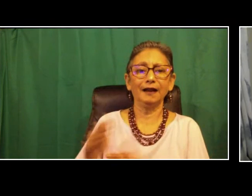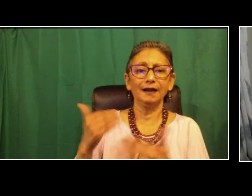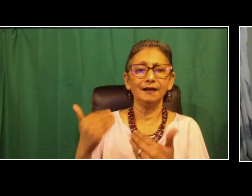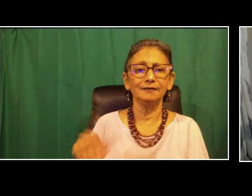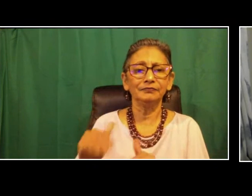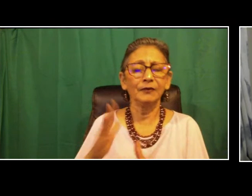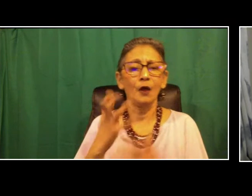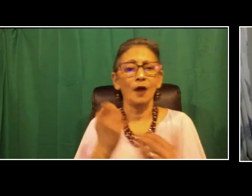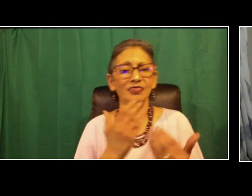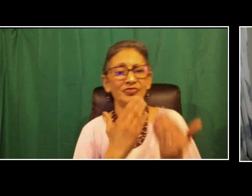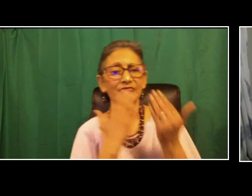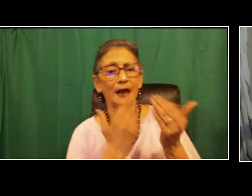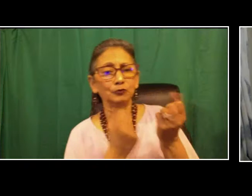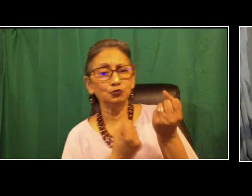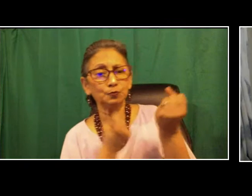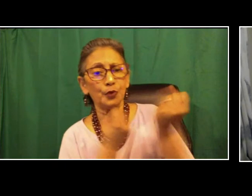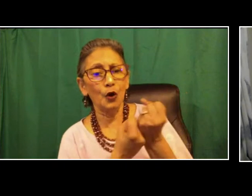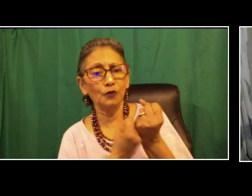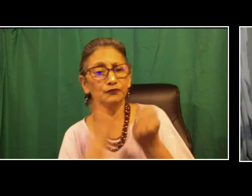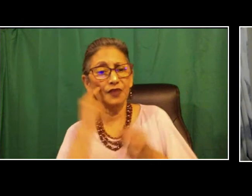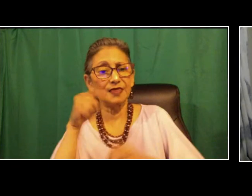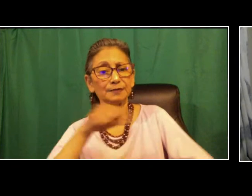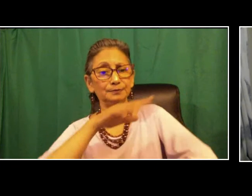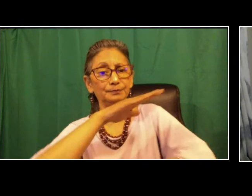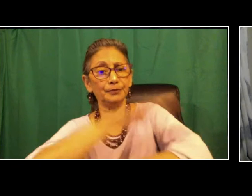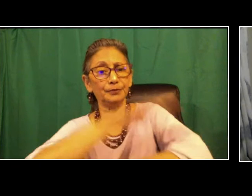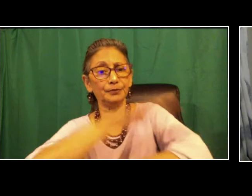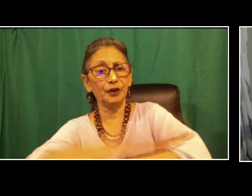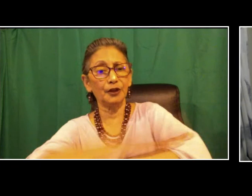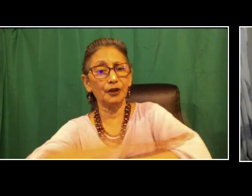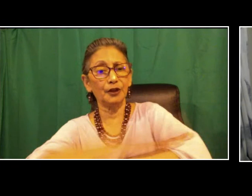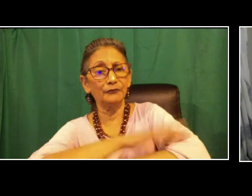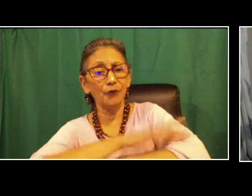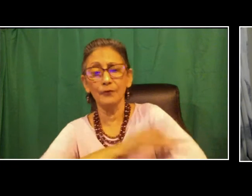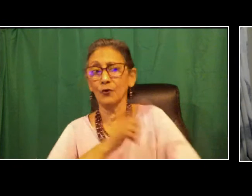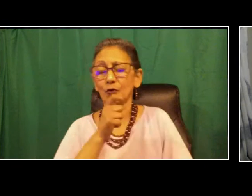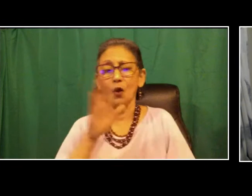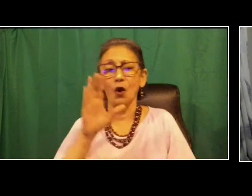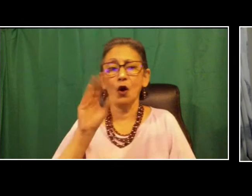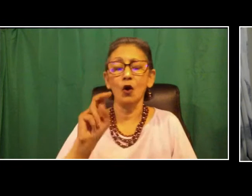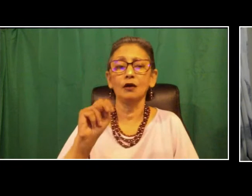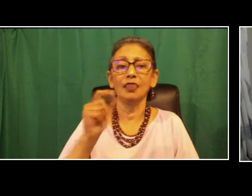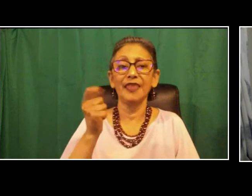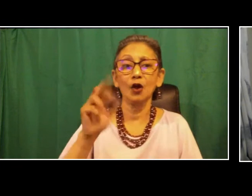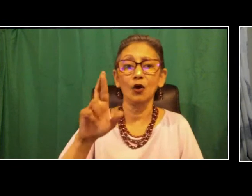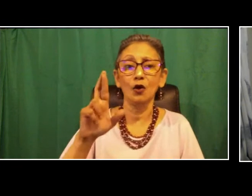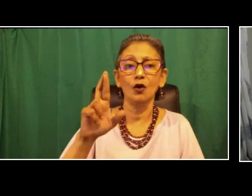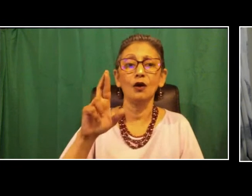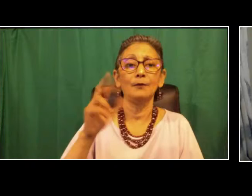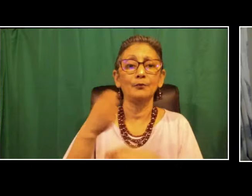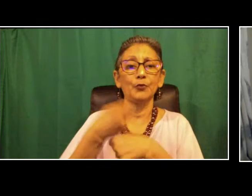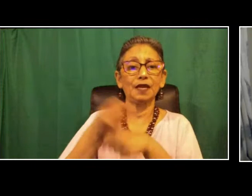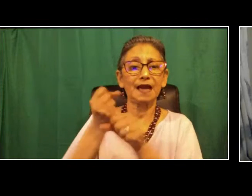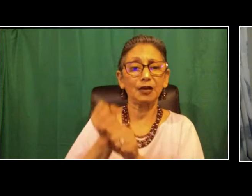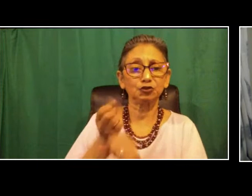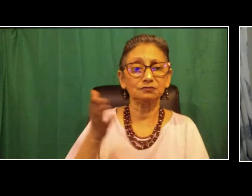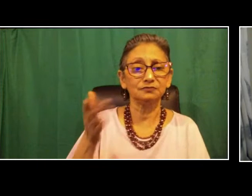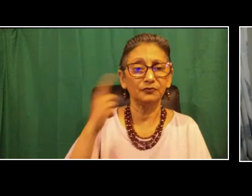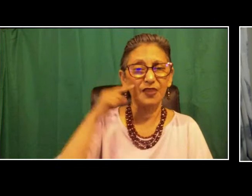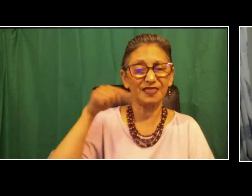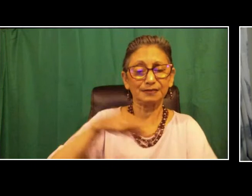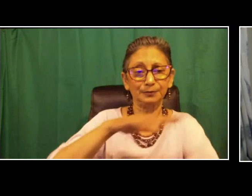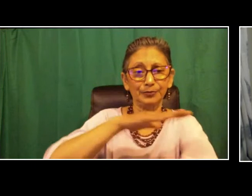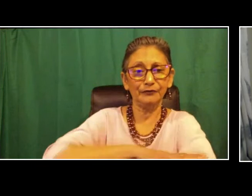who has voiced for Julie throughout this presentation. And I also want to thank those who have supported this